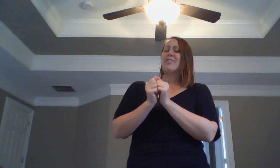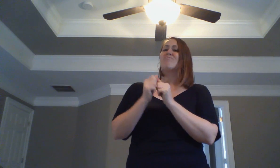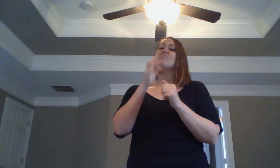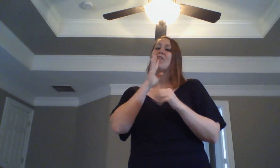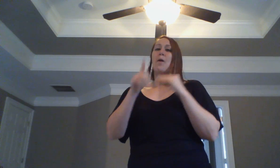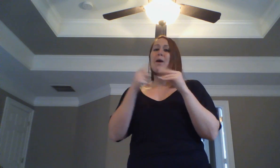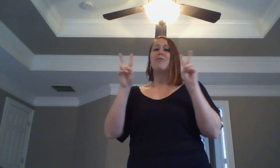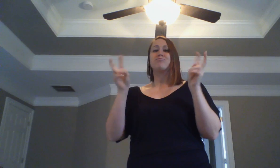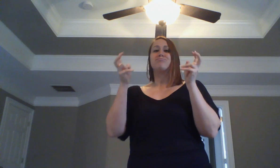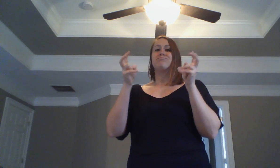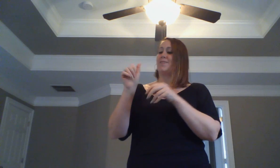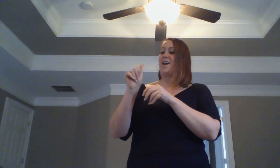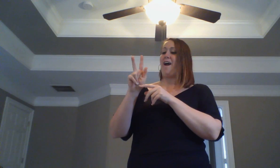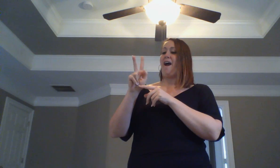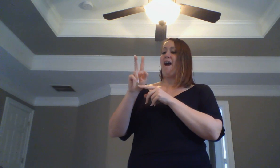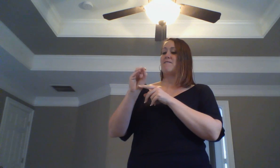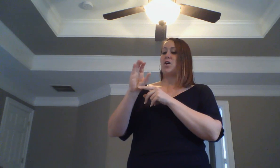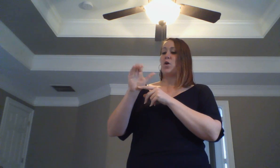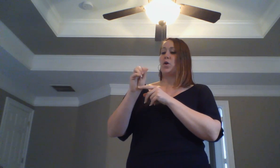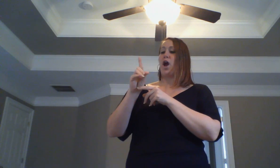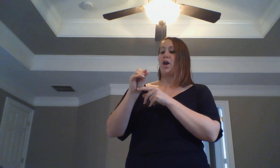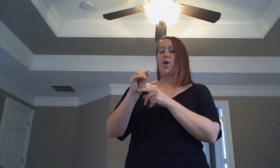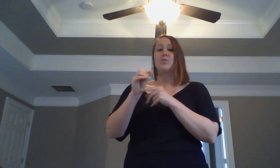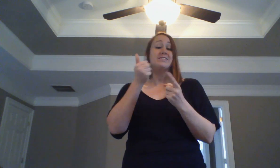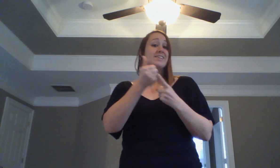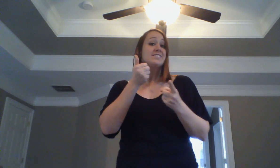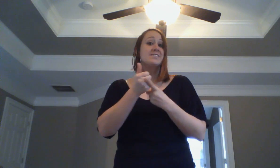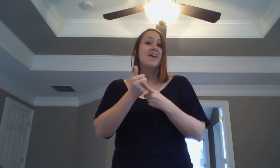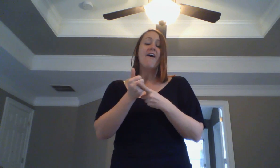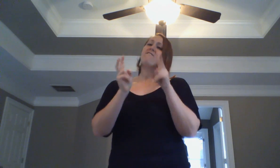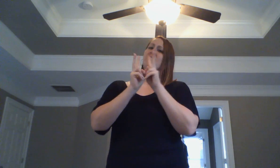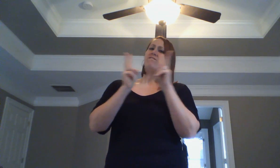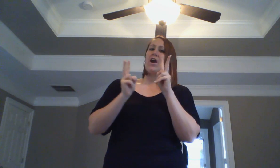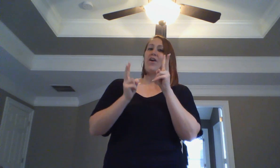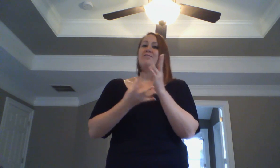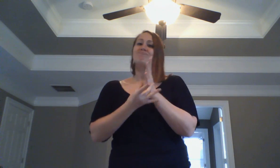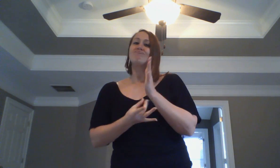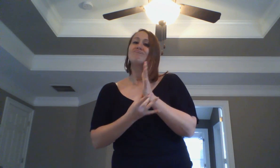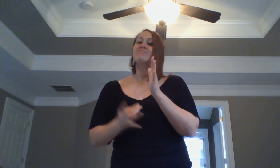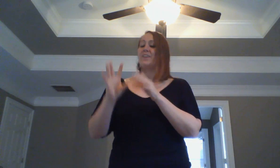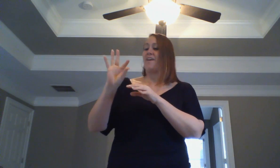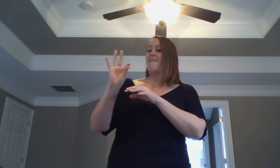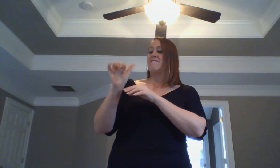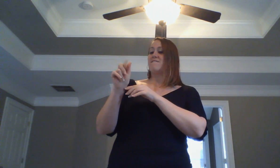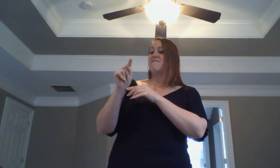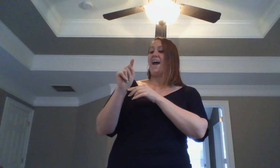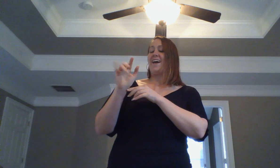actually a very delicious fruit. It's actually the fattiest of all the fruits. You probably didn't even think it was a fruit even if you ate one.